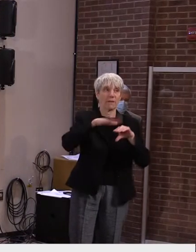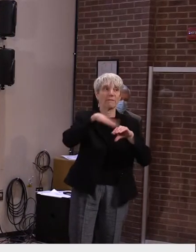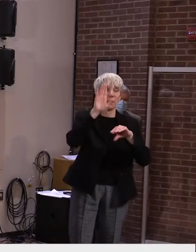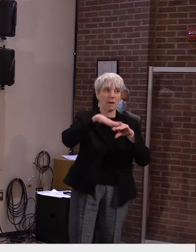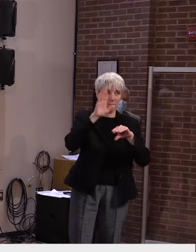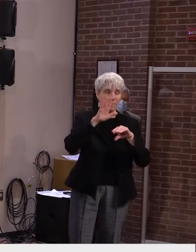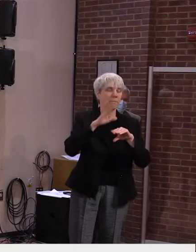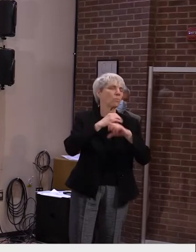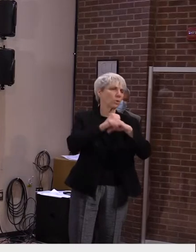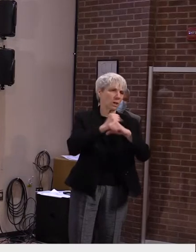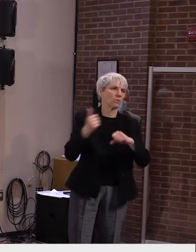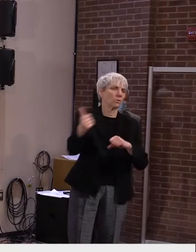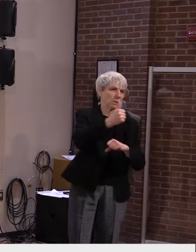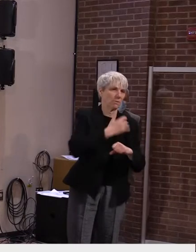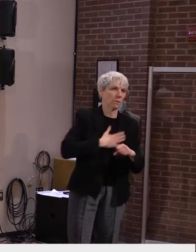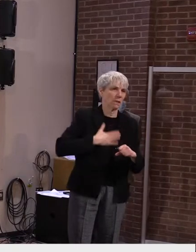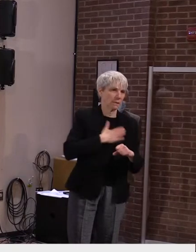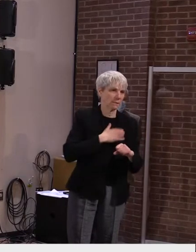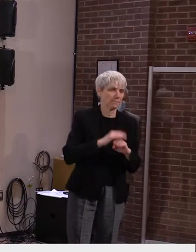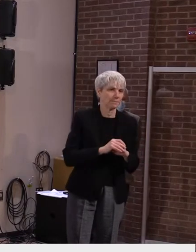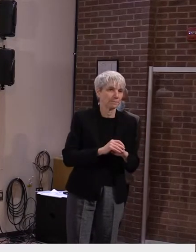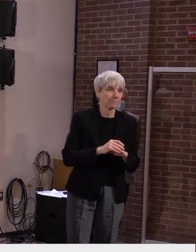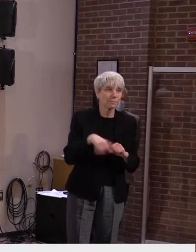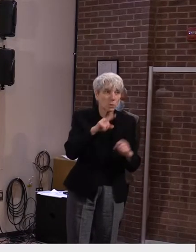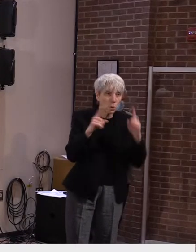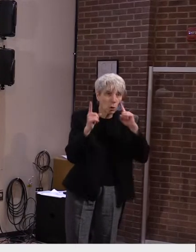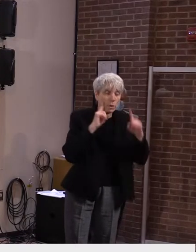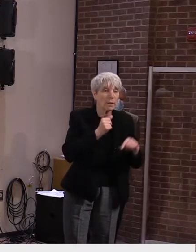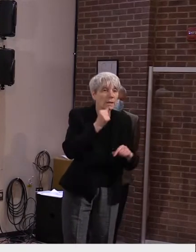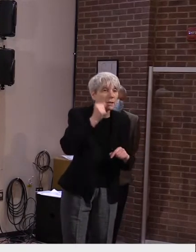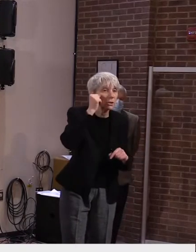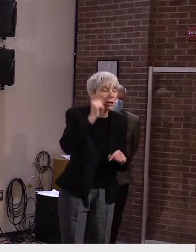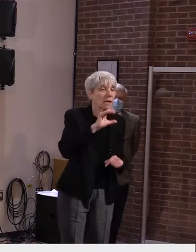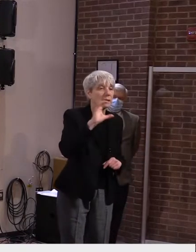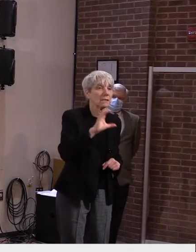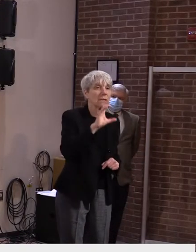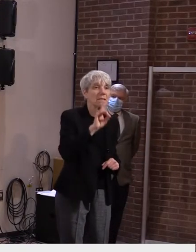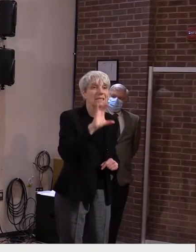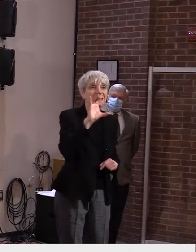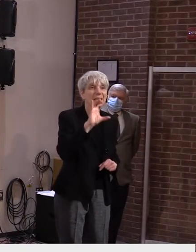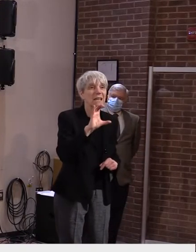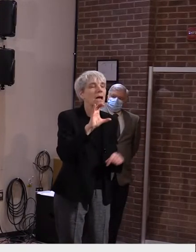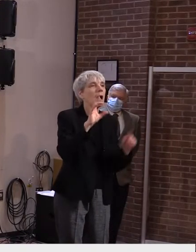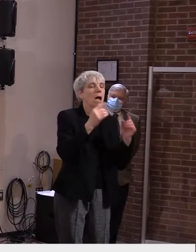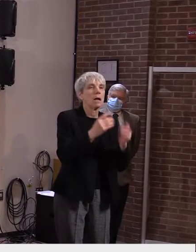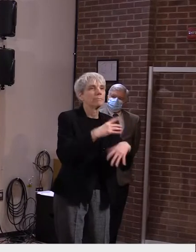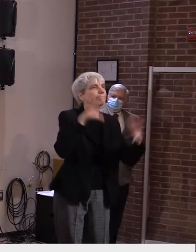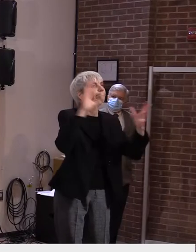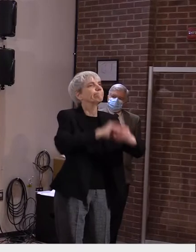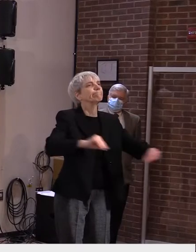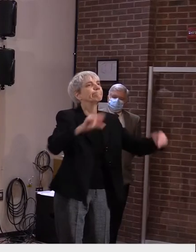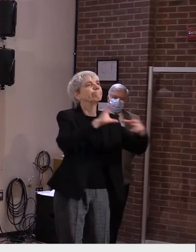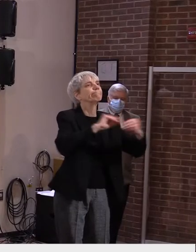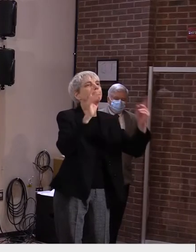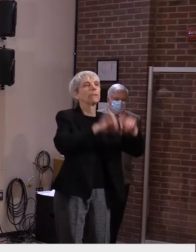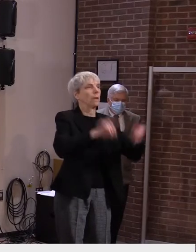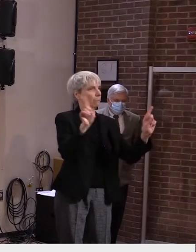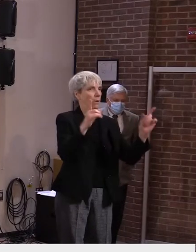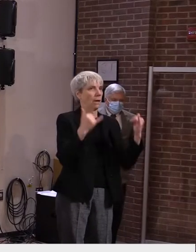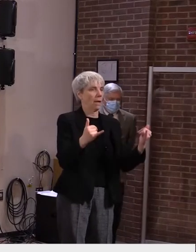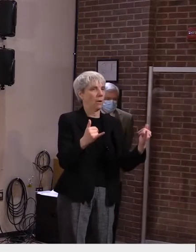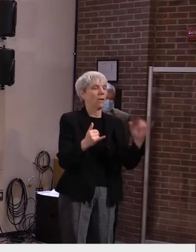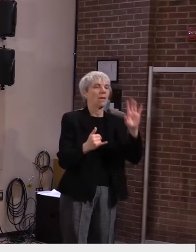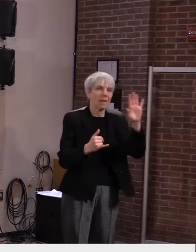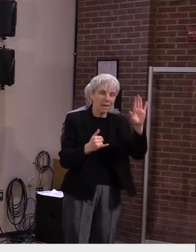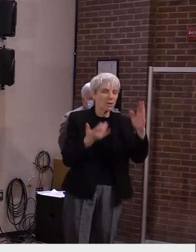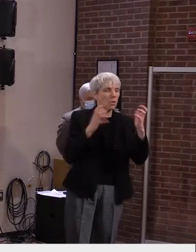you may have noticed yesterday the CDC has begun to change its messaging, not to confuse the population further